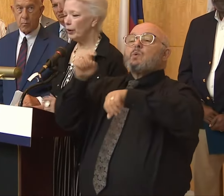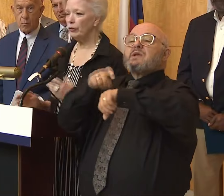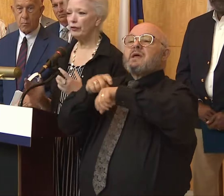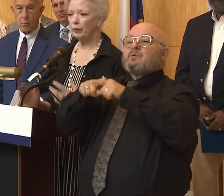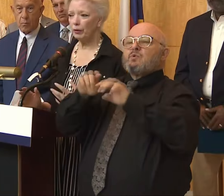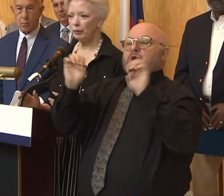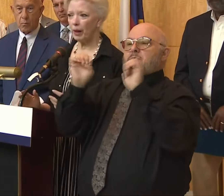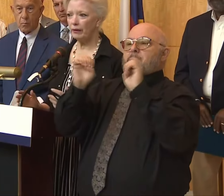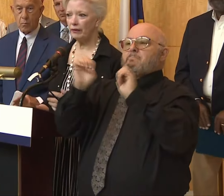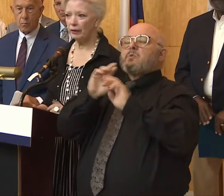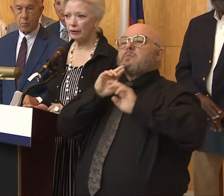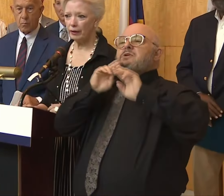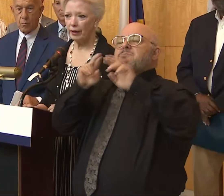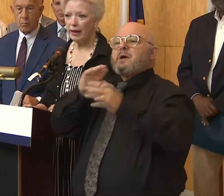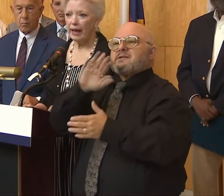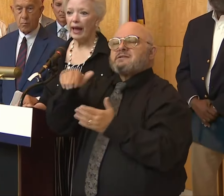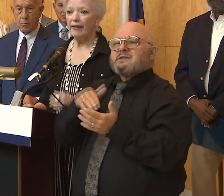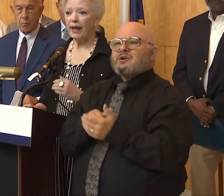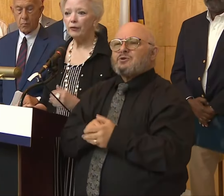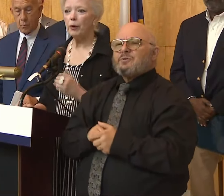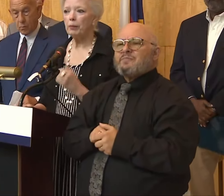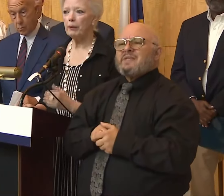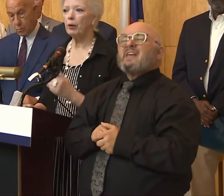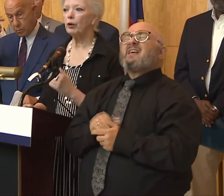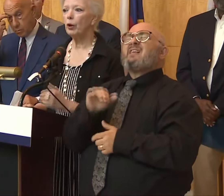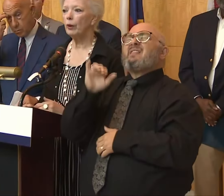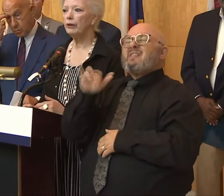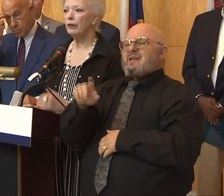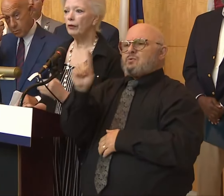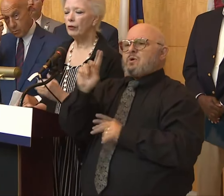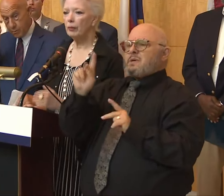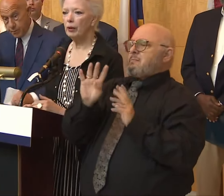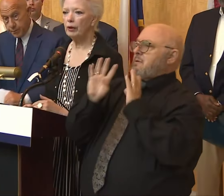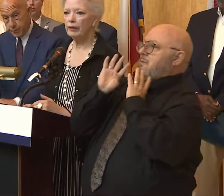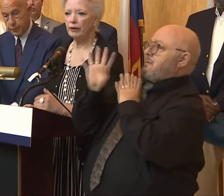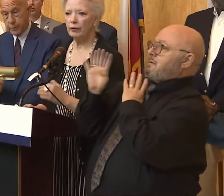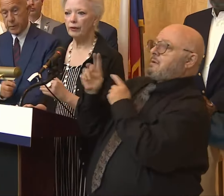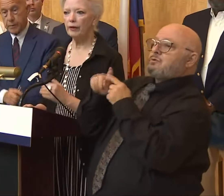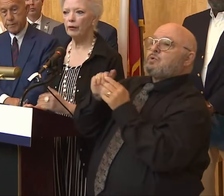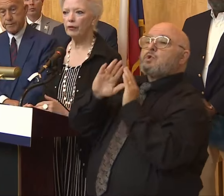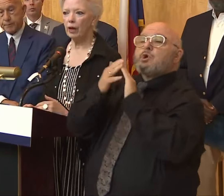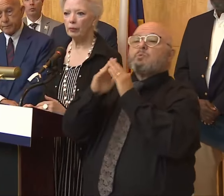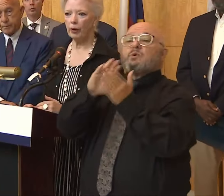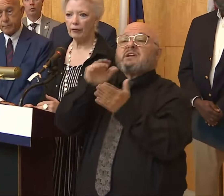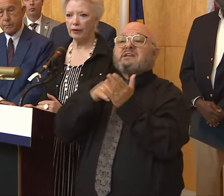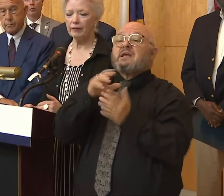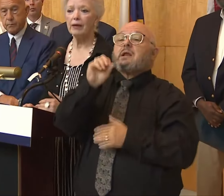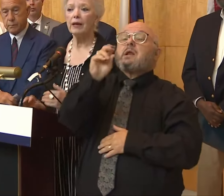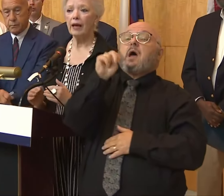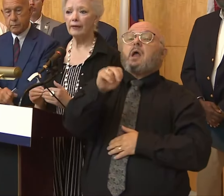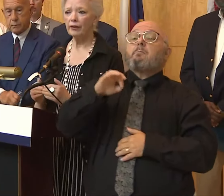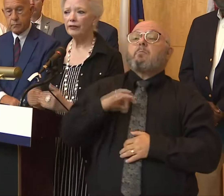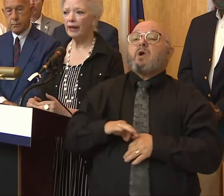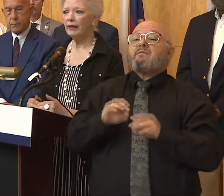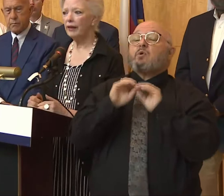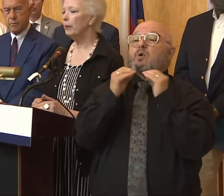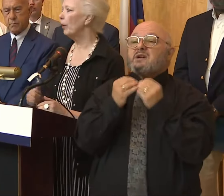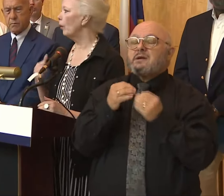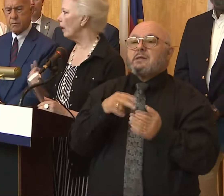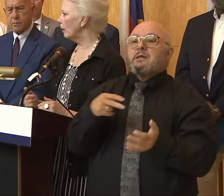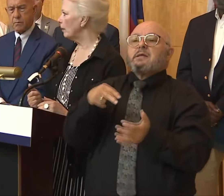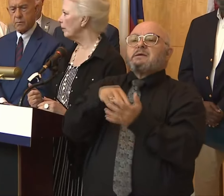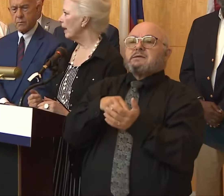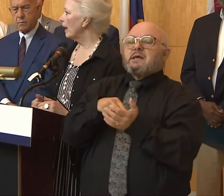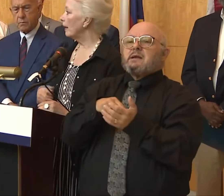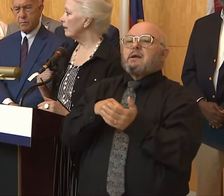an emergency response center. And that's where people are going, to those community centers and those nonprofits. And they're standing up